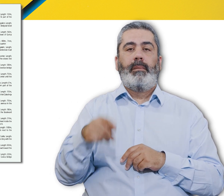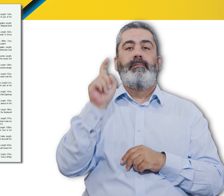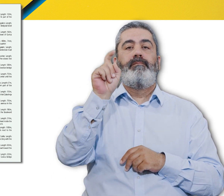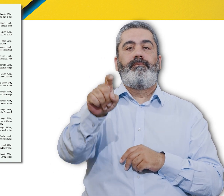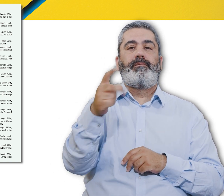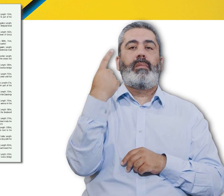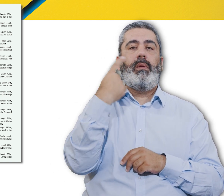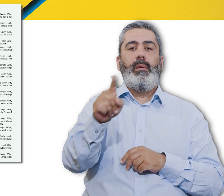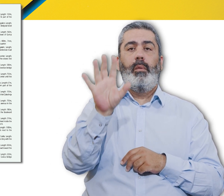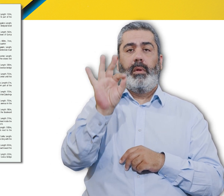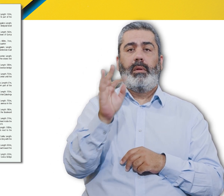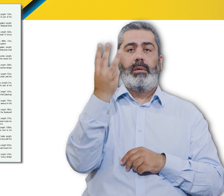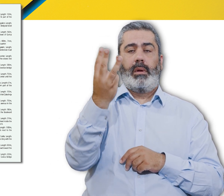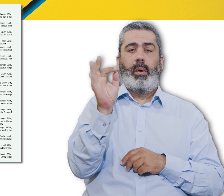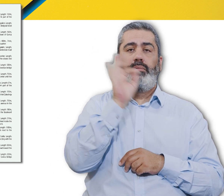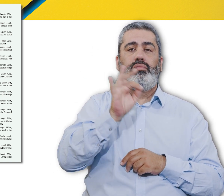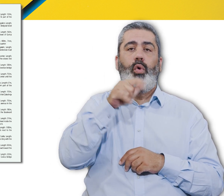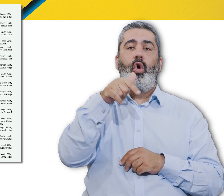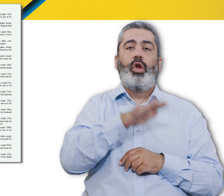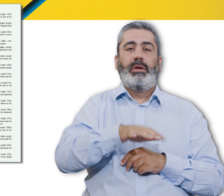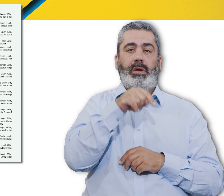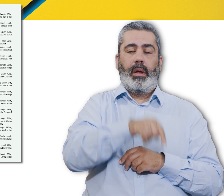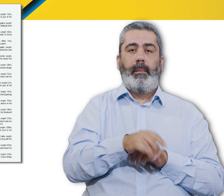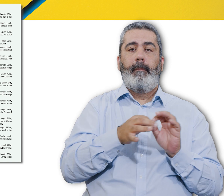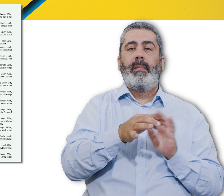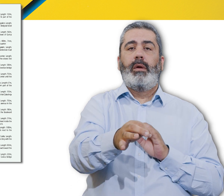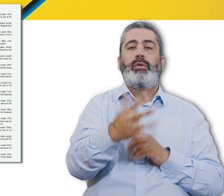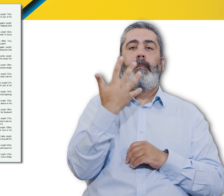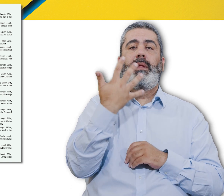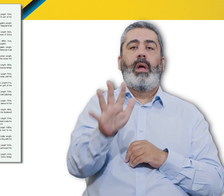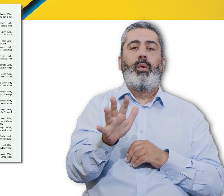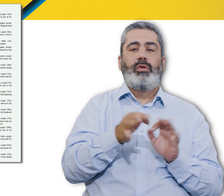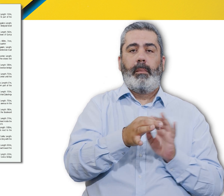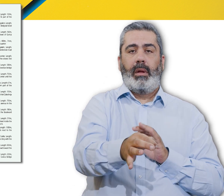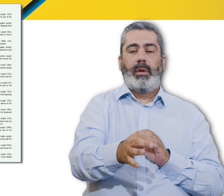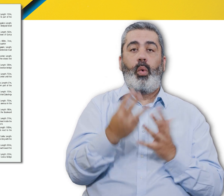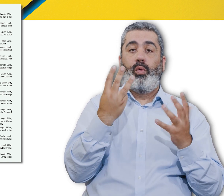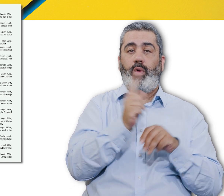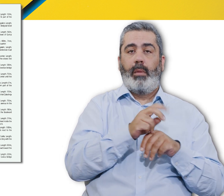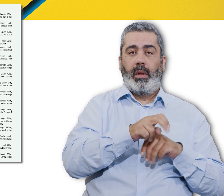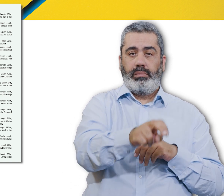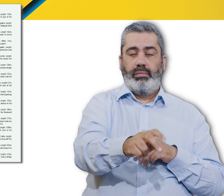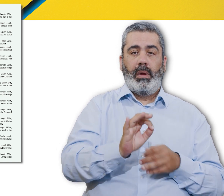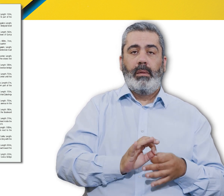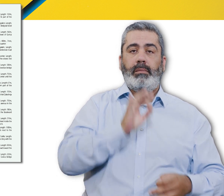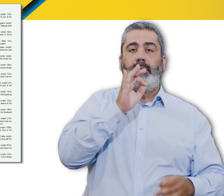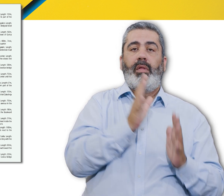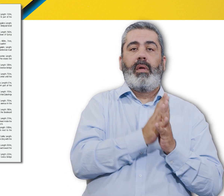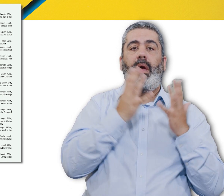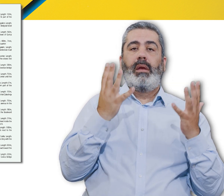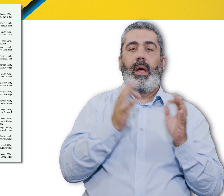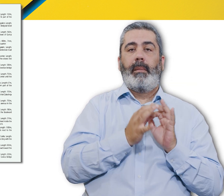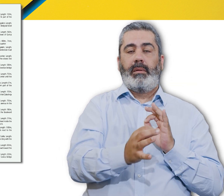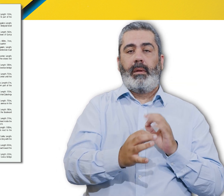Church. Promenade number 195, area, city centre, length, 750